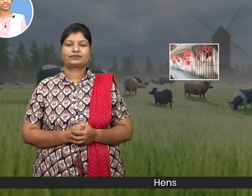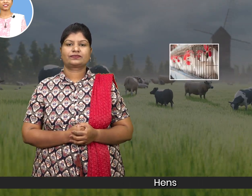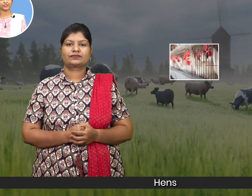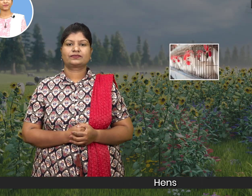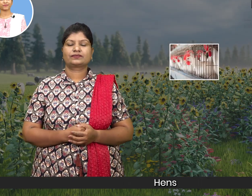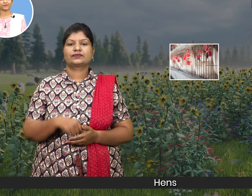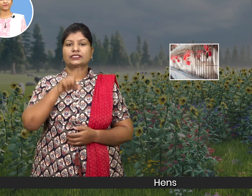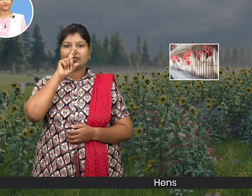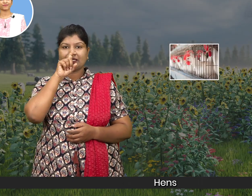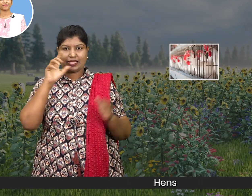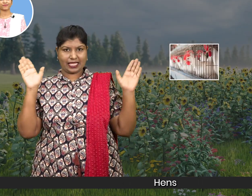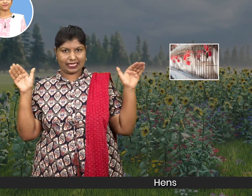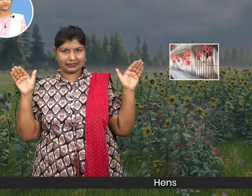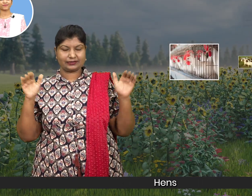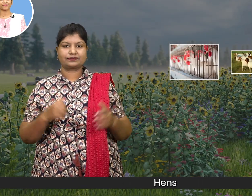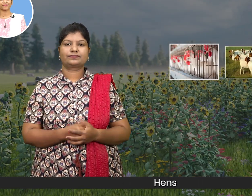Hence,